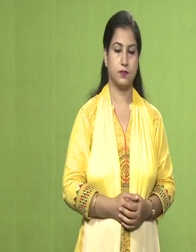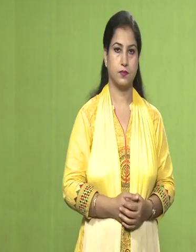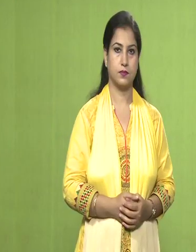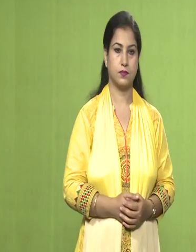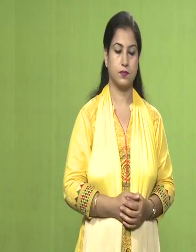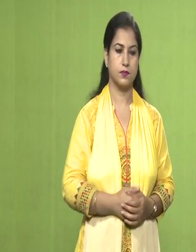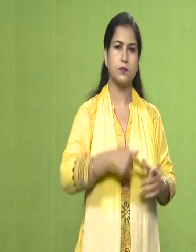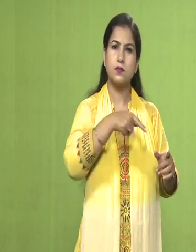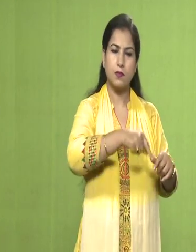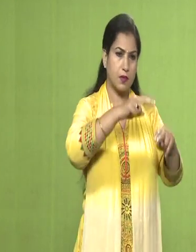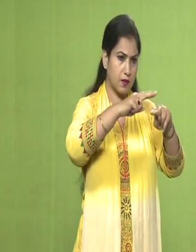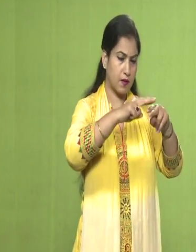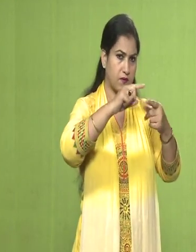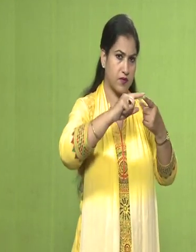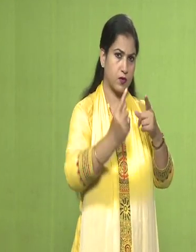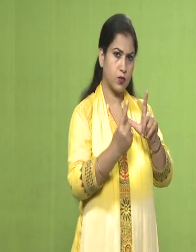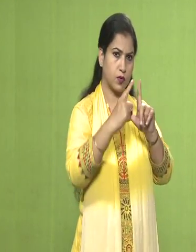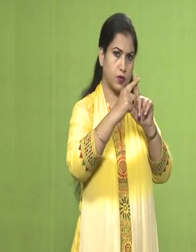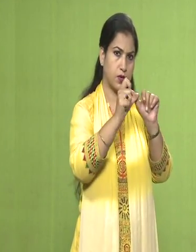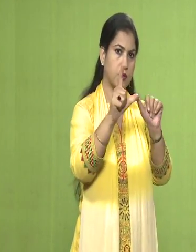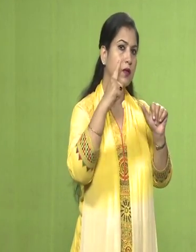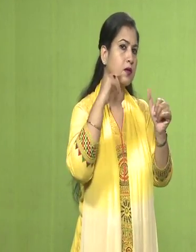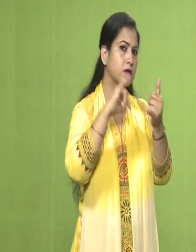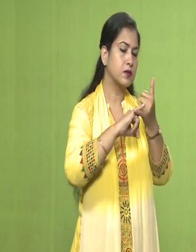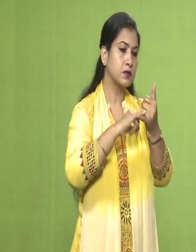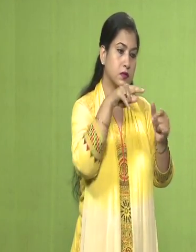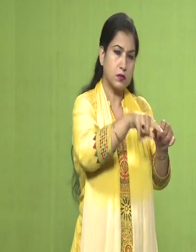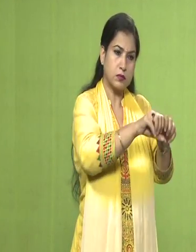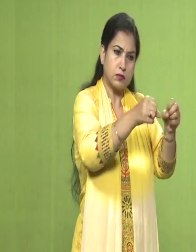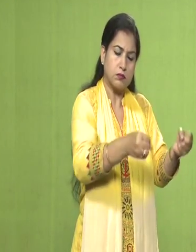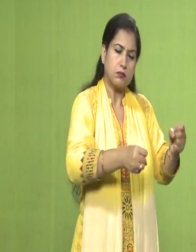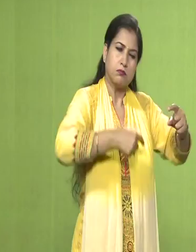The institution of feudalism continued in Europe for many centuries.